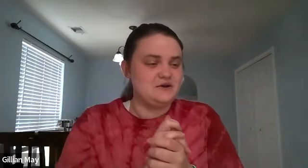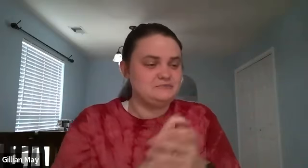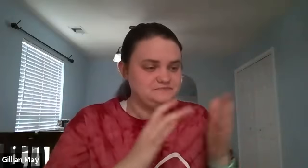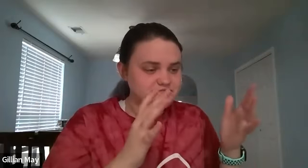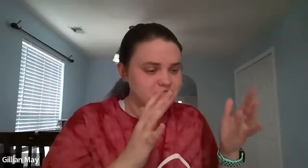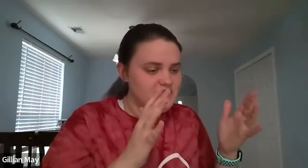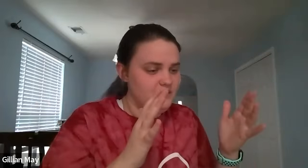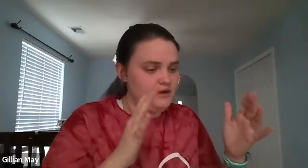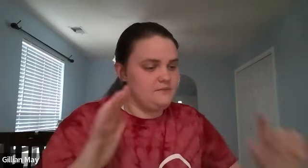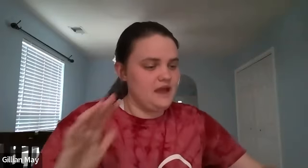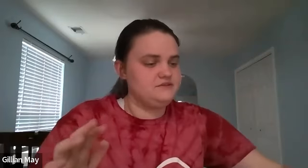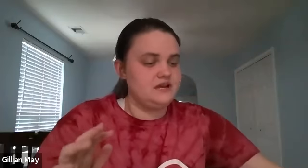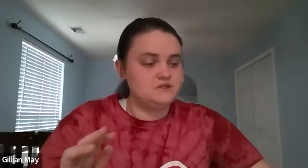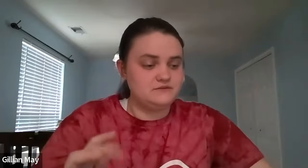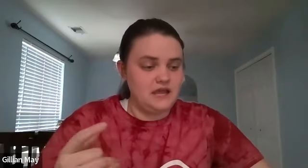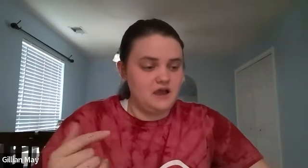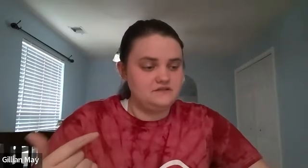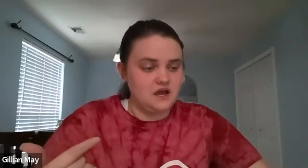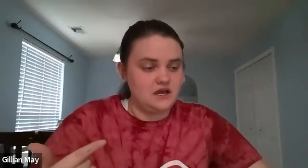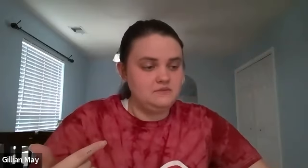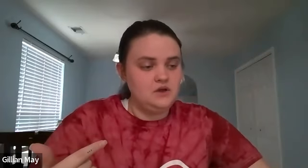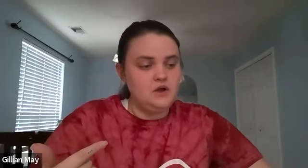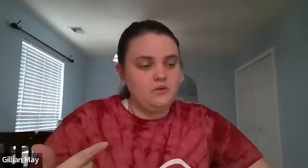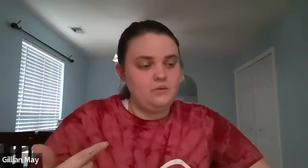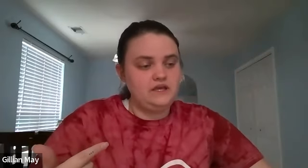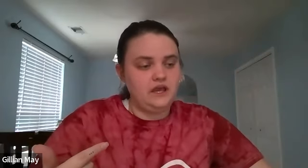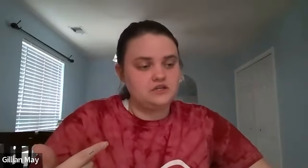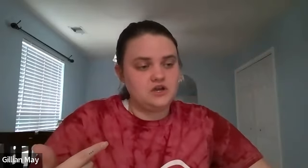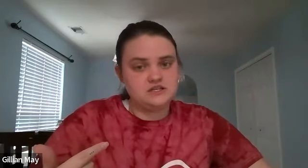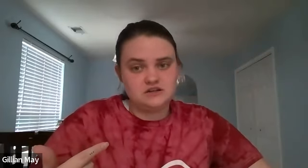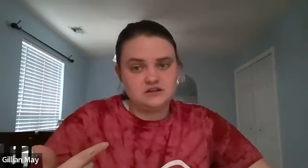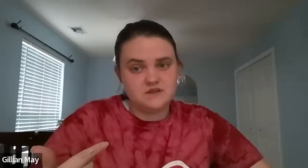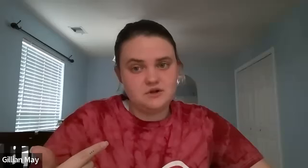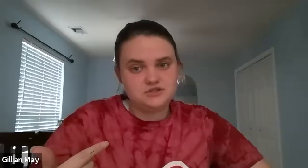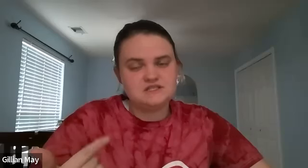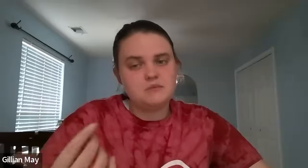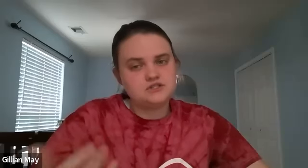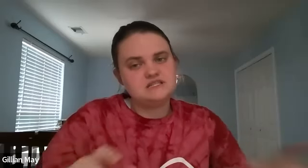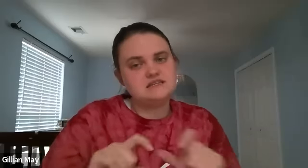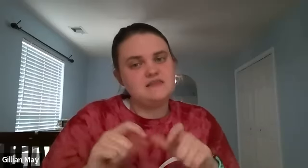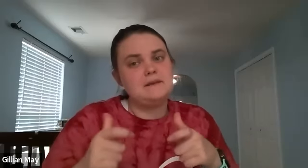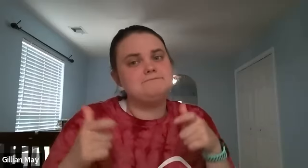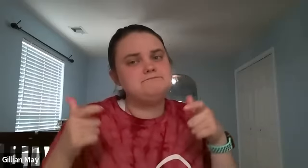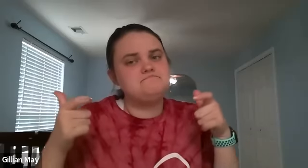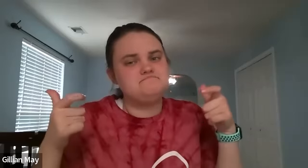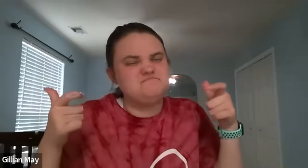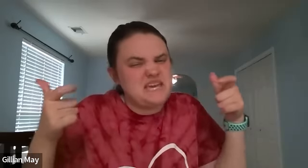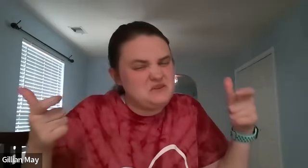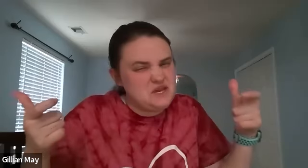so after animals, if we have time, we can try to start some of the emotions. Emotions is not like a big